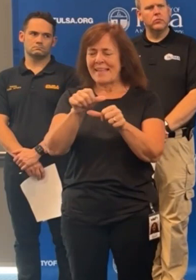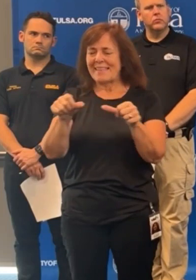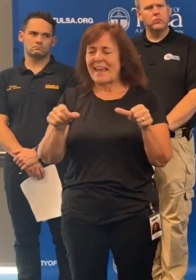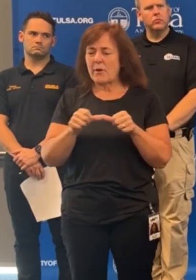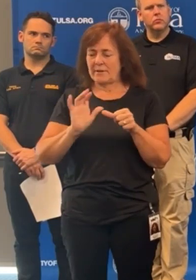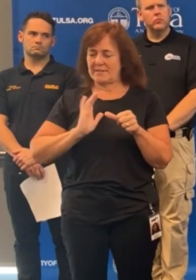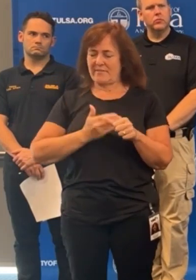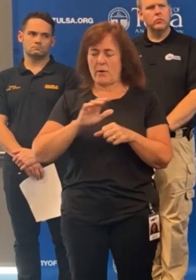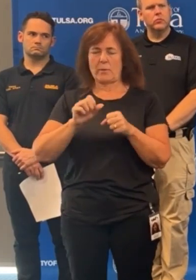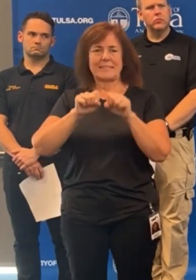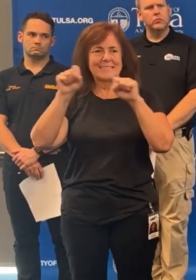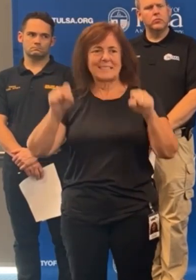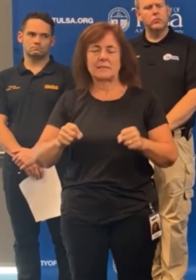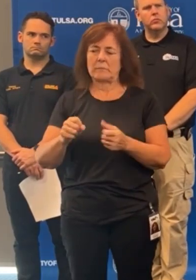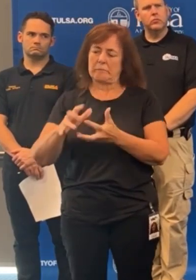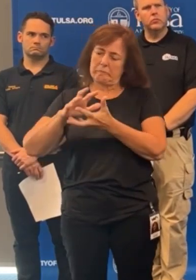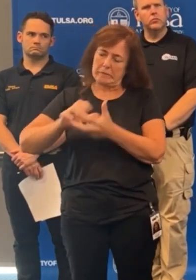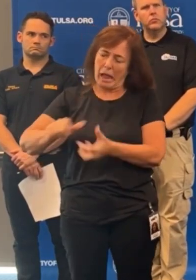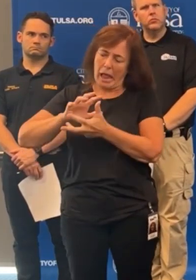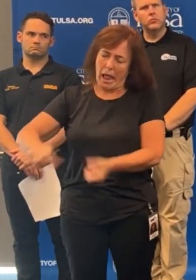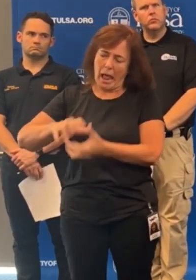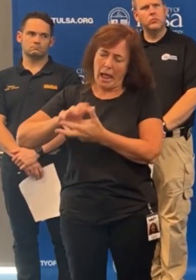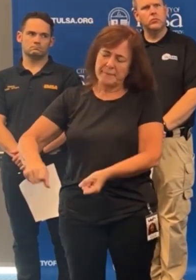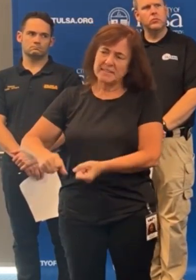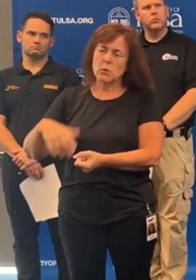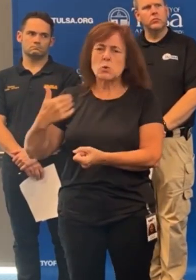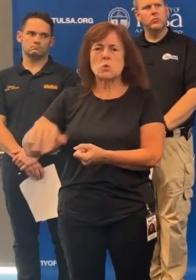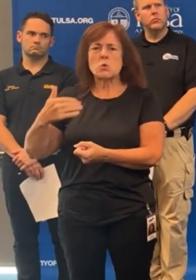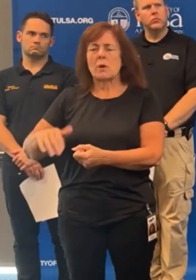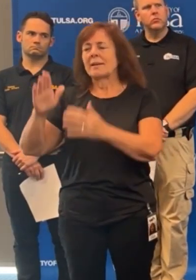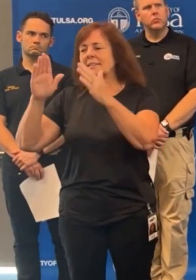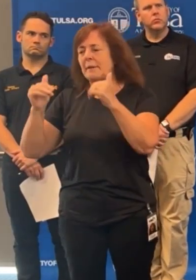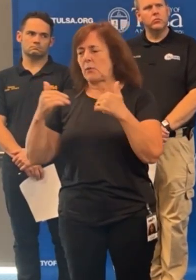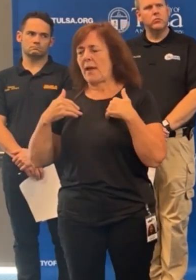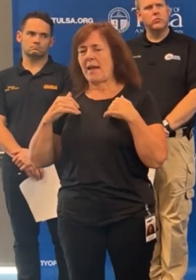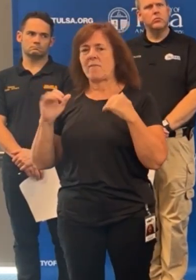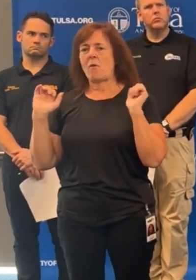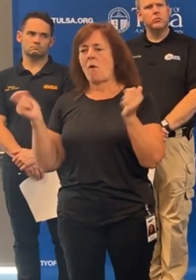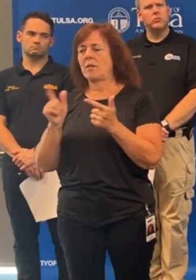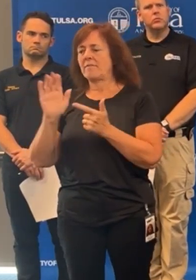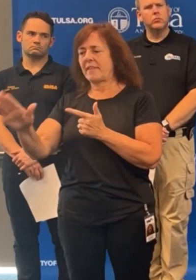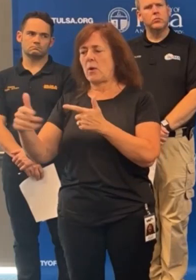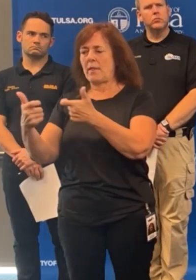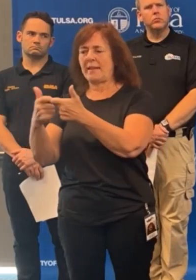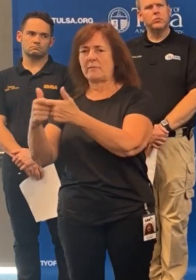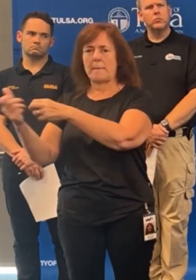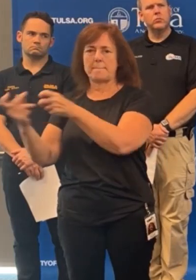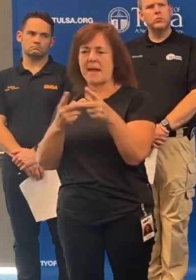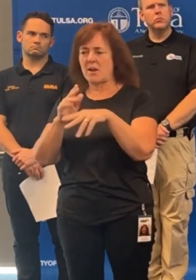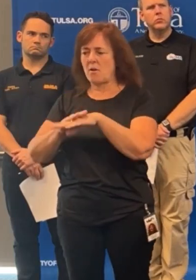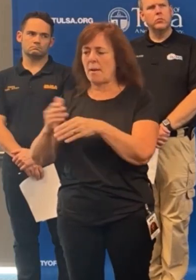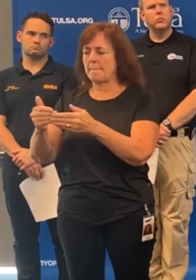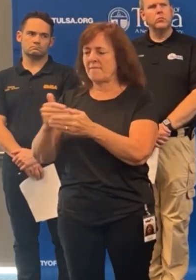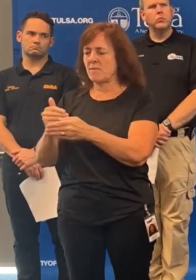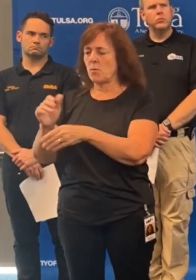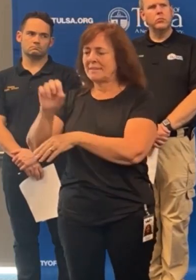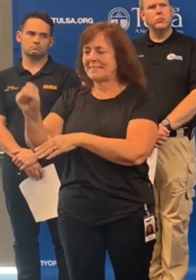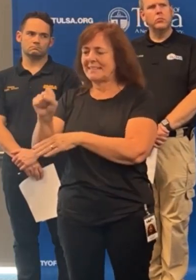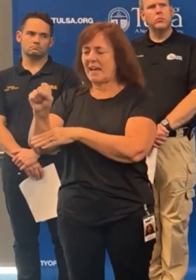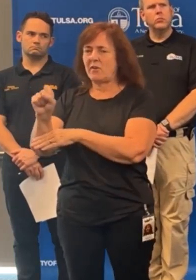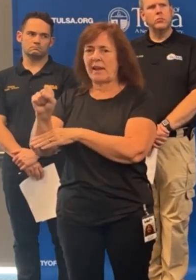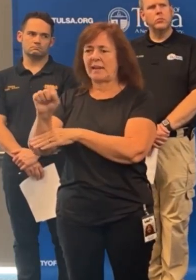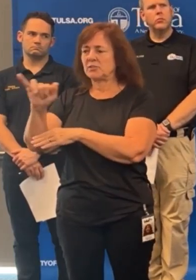our system with the most extensive damage are expected to be restored by 5 o'clock p.m. this Saturday, June